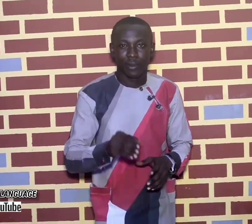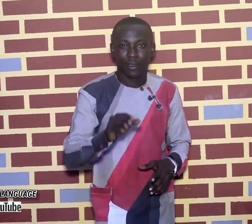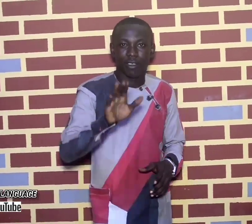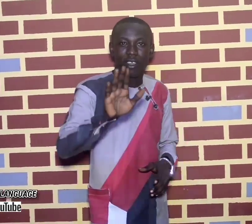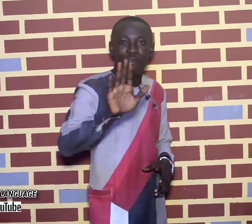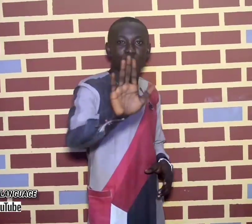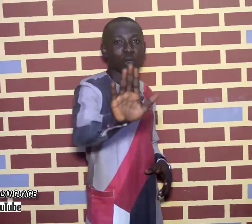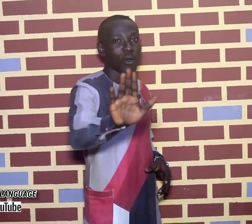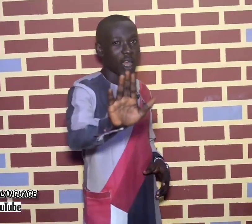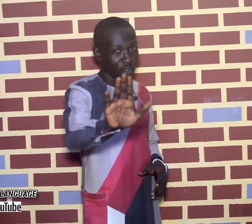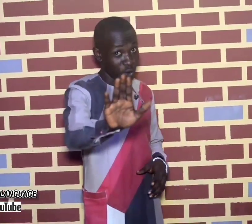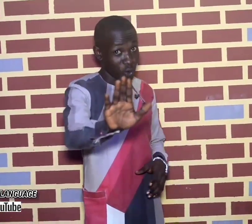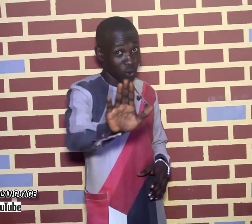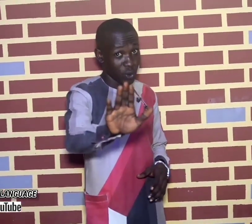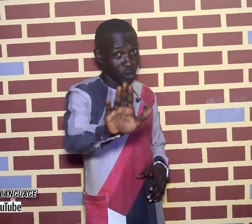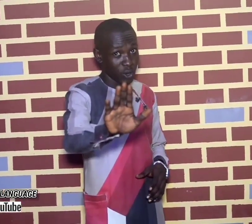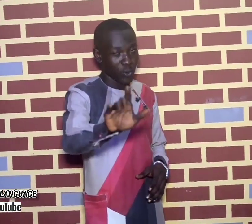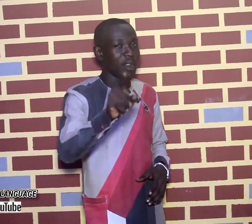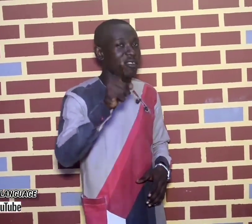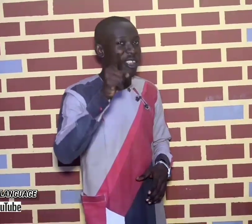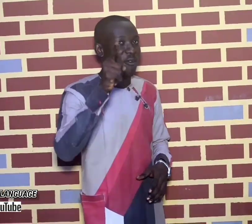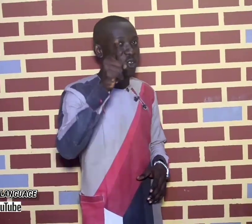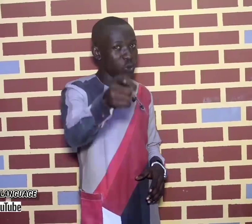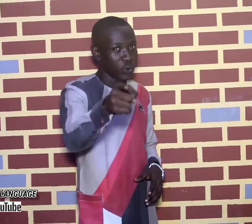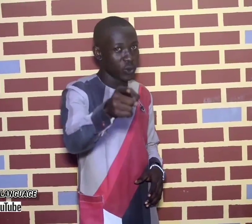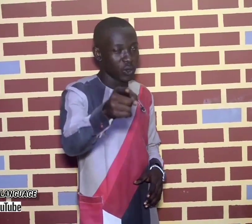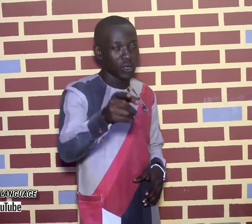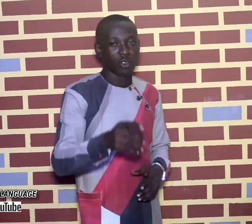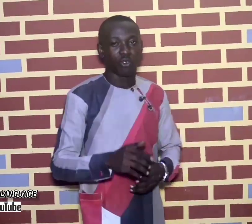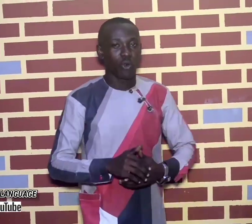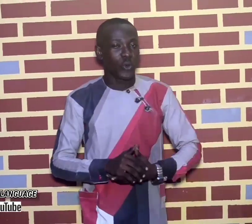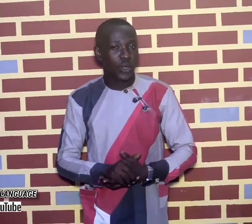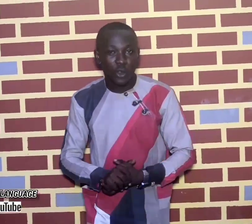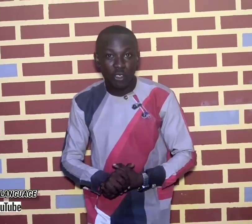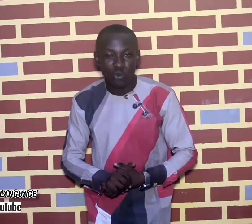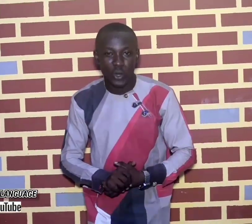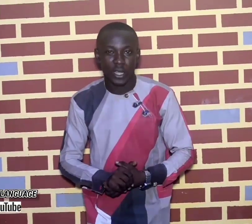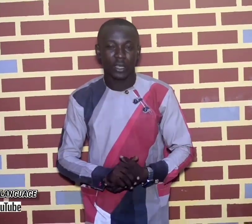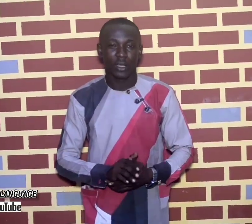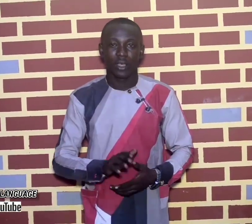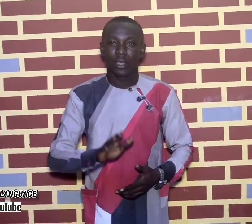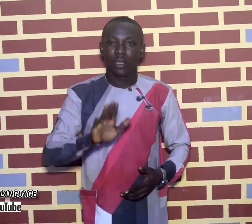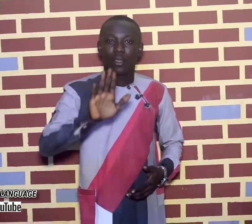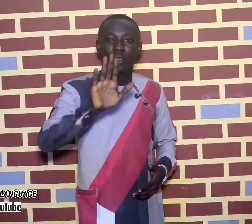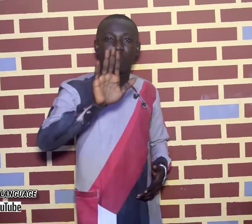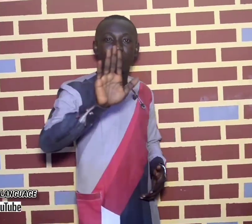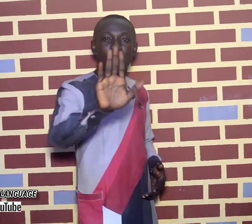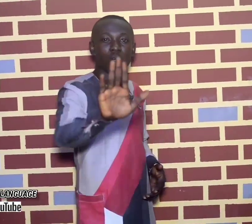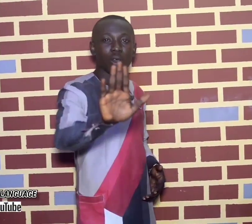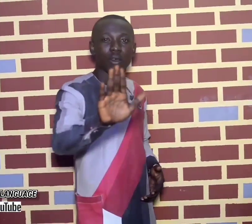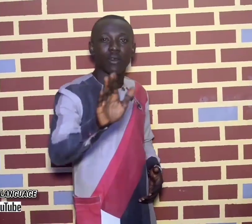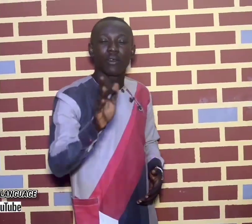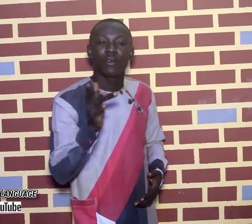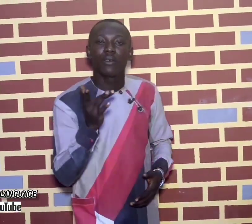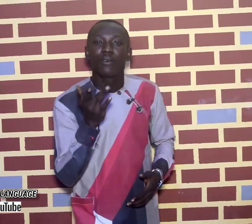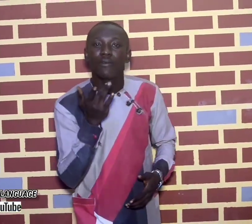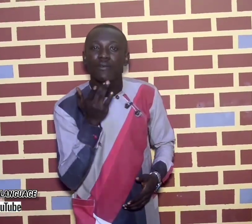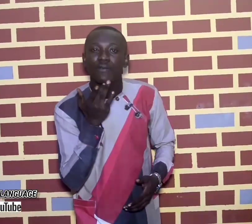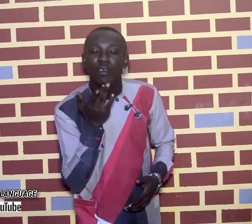It's sign for you, as you know. Why this sign for you? So we go this way. Your